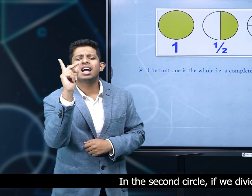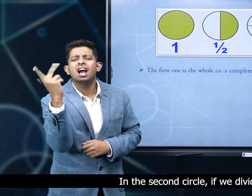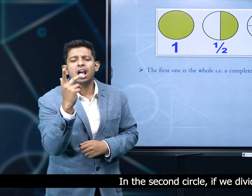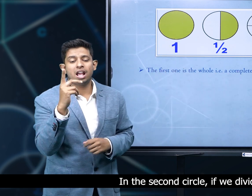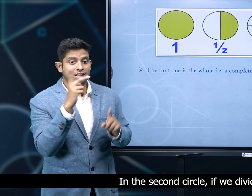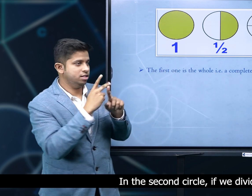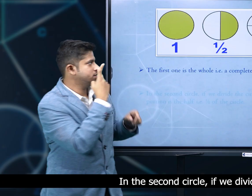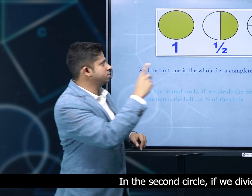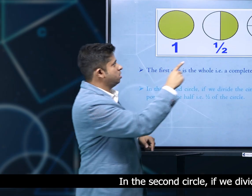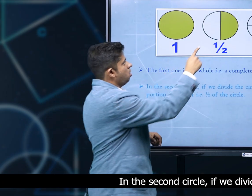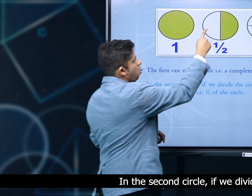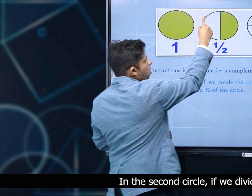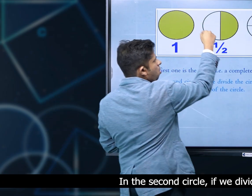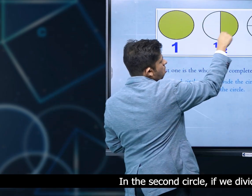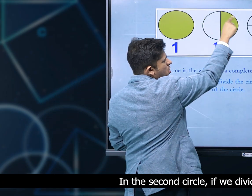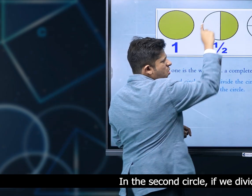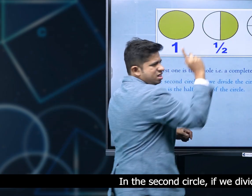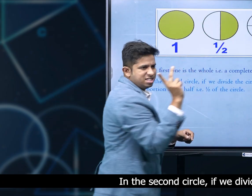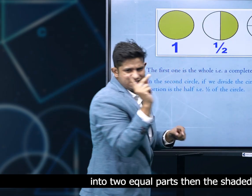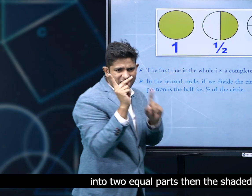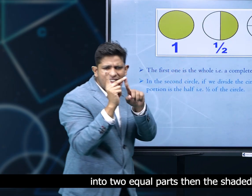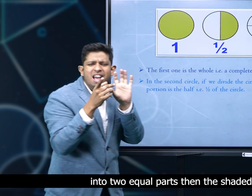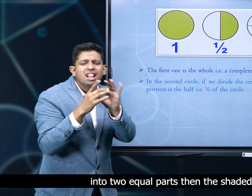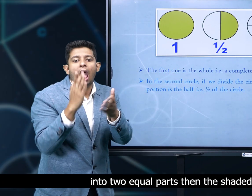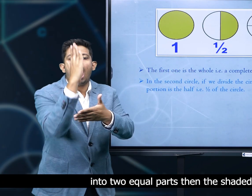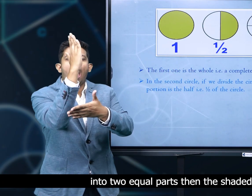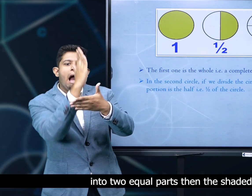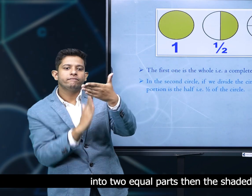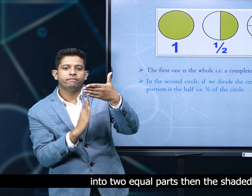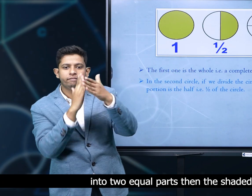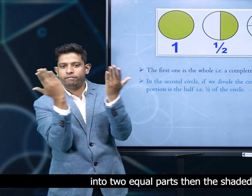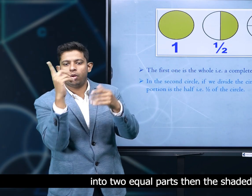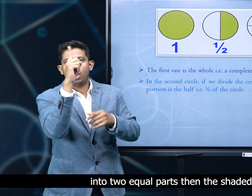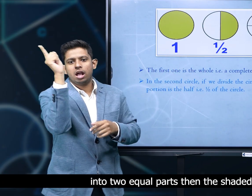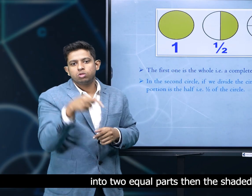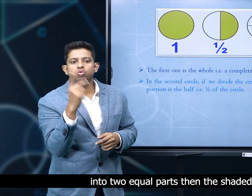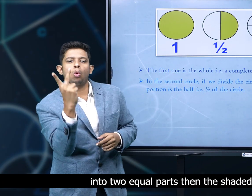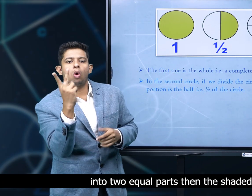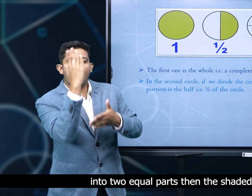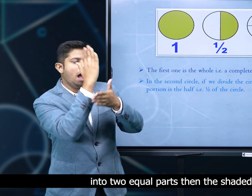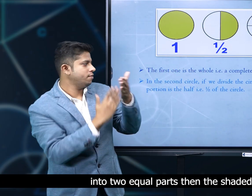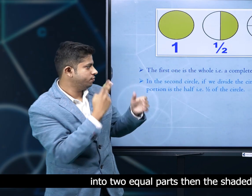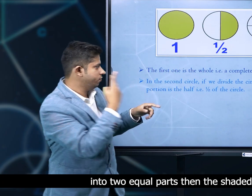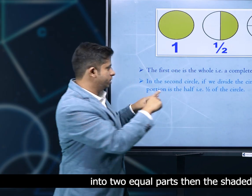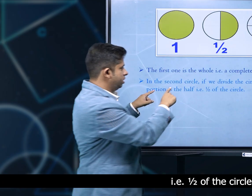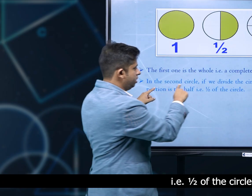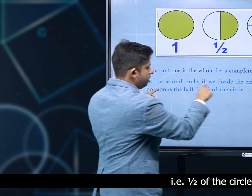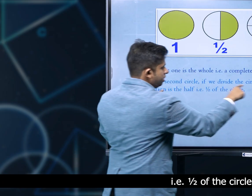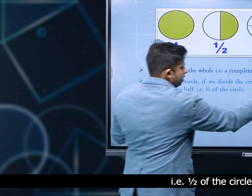In the second circle, if you divide the circle into 2 equal parts, then the shaded portion is the half, that is 1/2